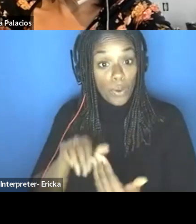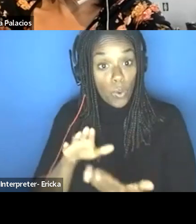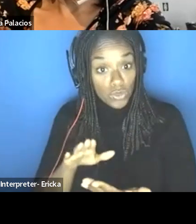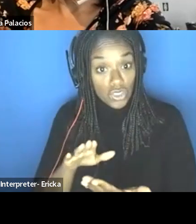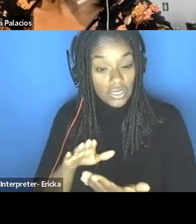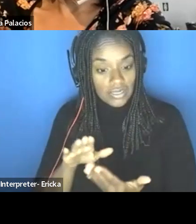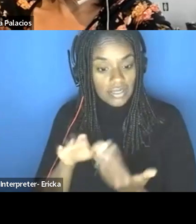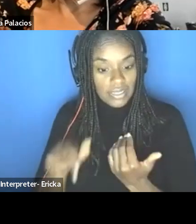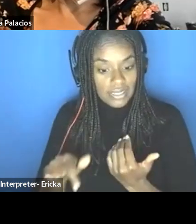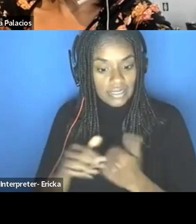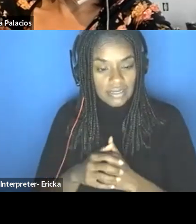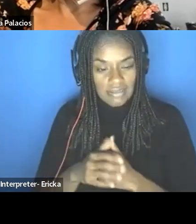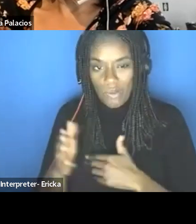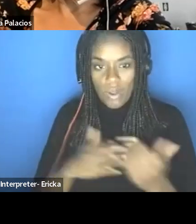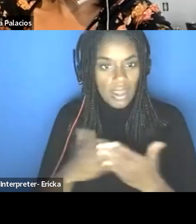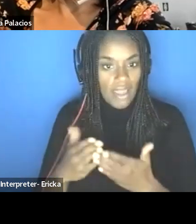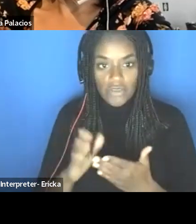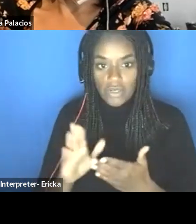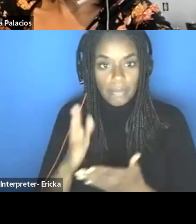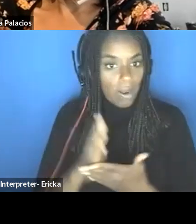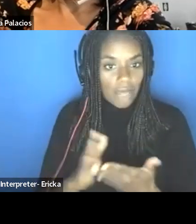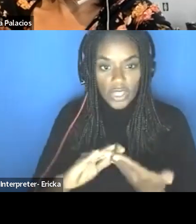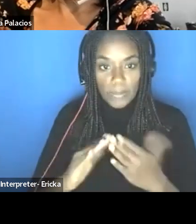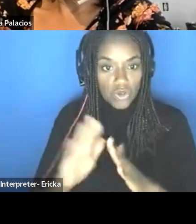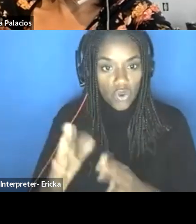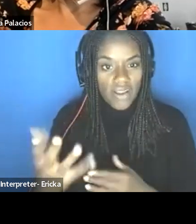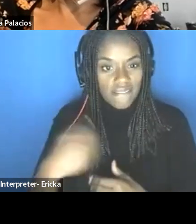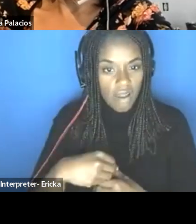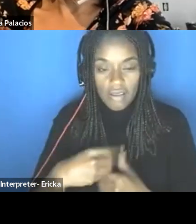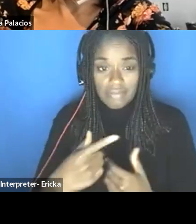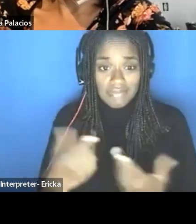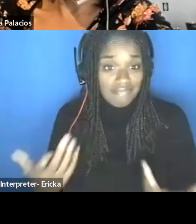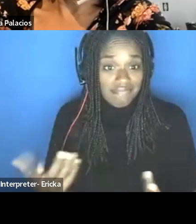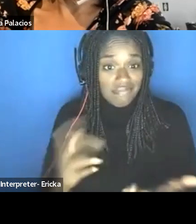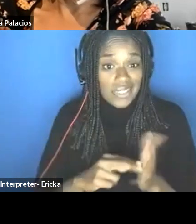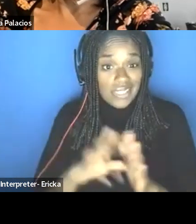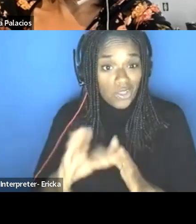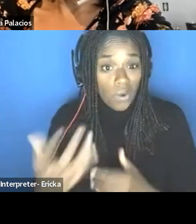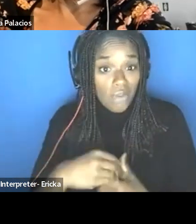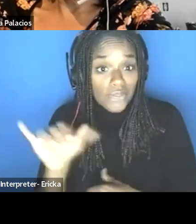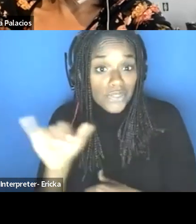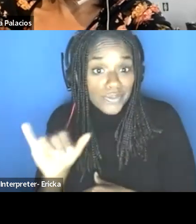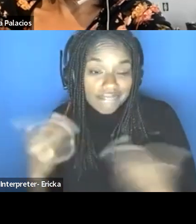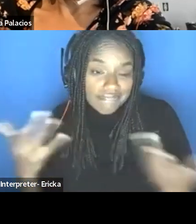whatever segment of the community you're in, is inclusive in that. It's just a suggestion.